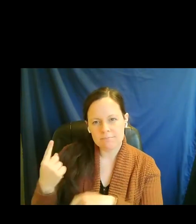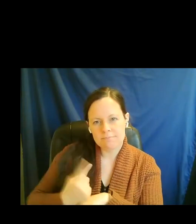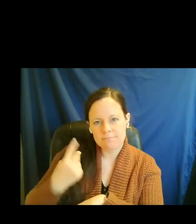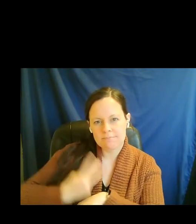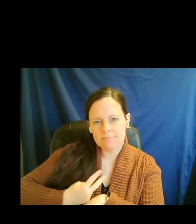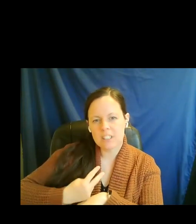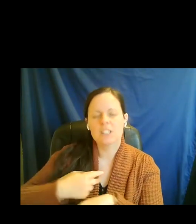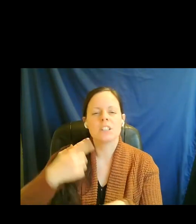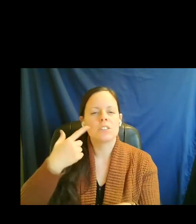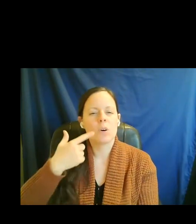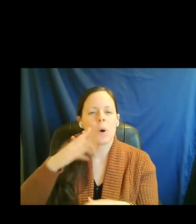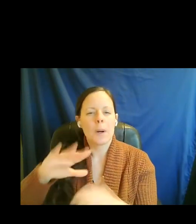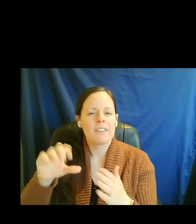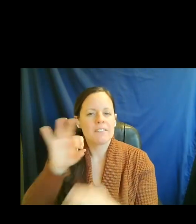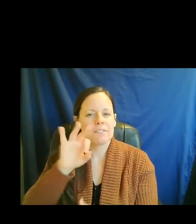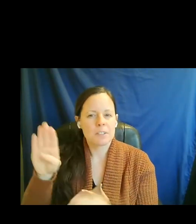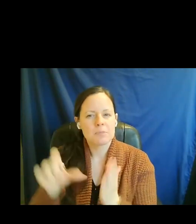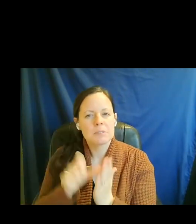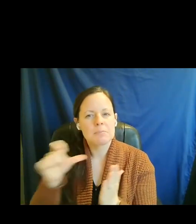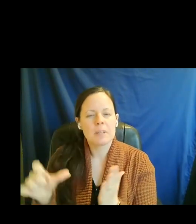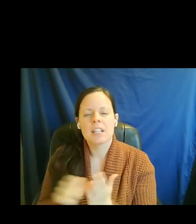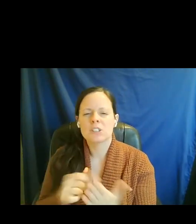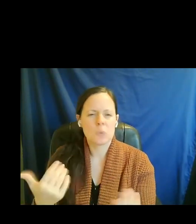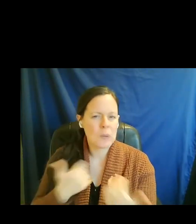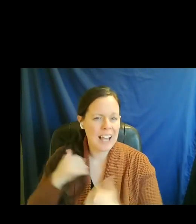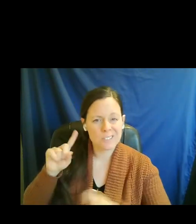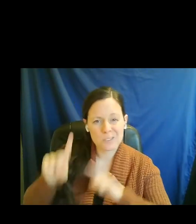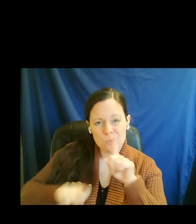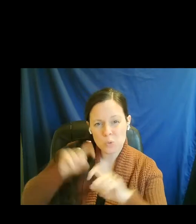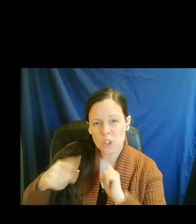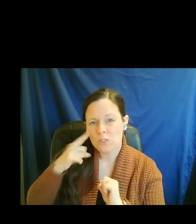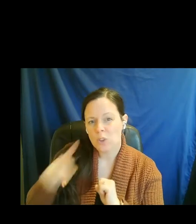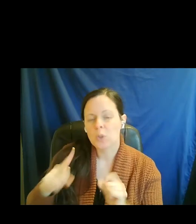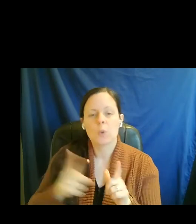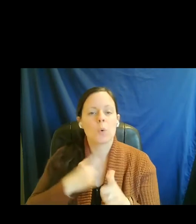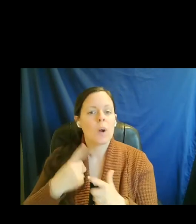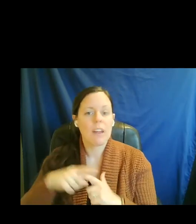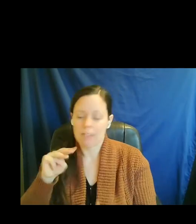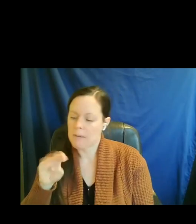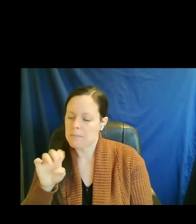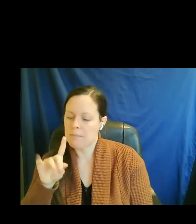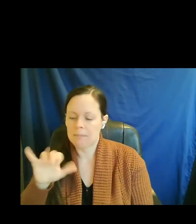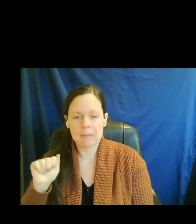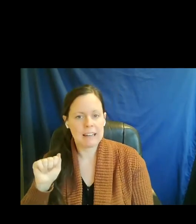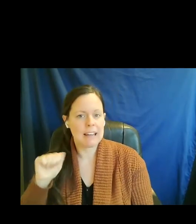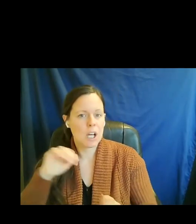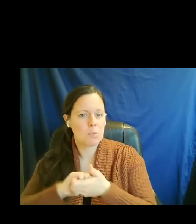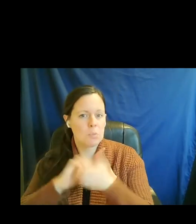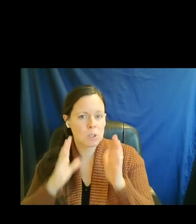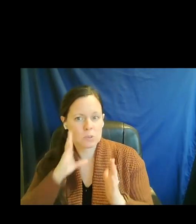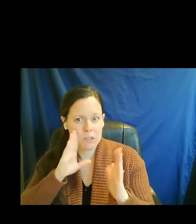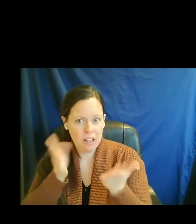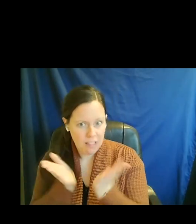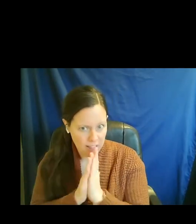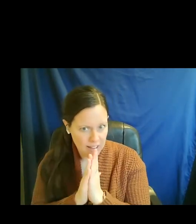Facebook page with the health system. And so we just have some questions here for you, and then we'll have our media partners ask them if they have some as well. Very good. So if you